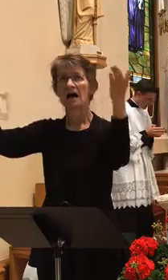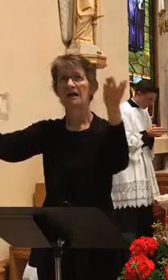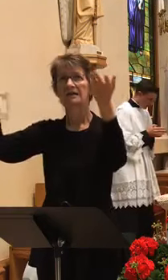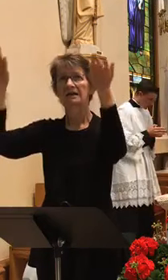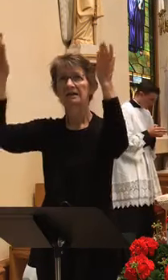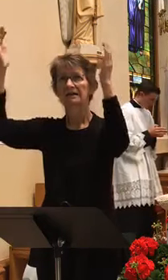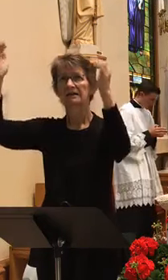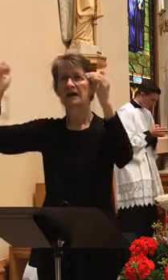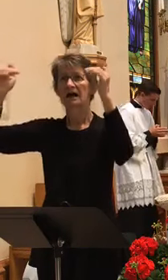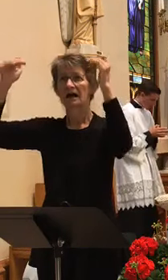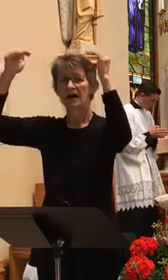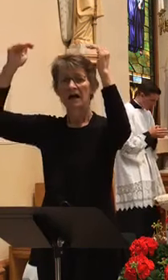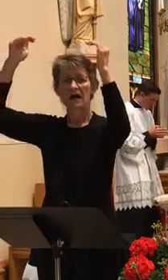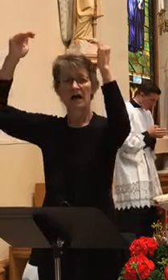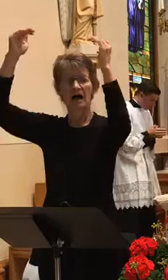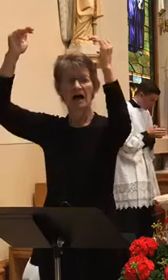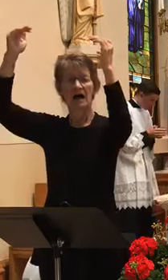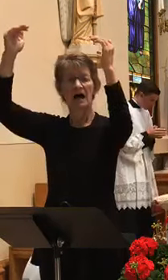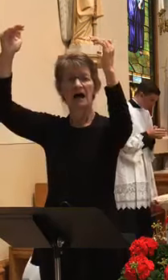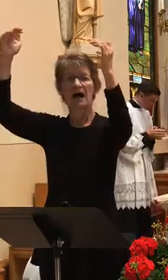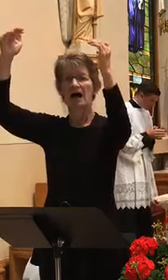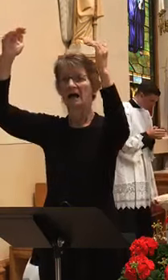Hosanna in the